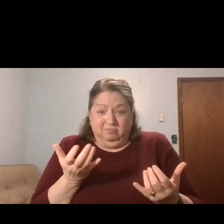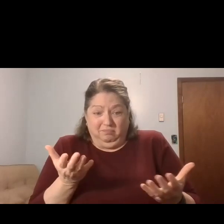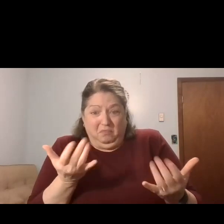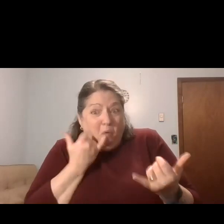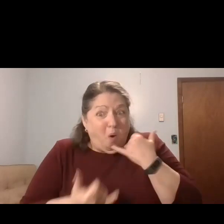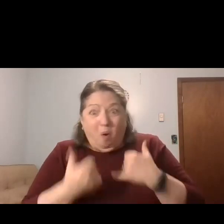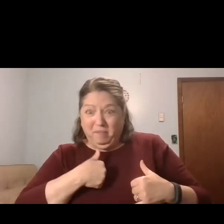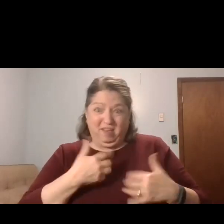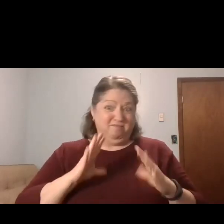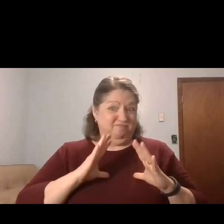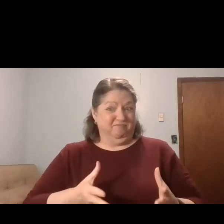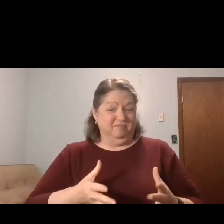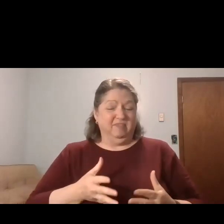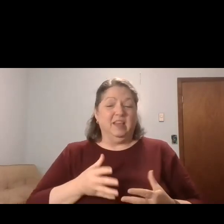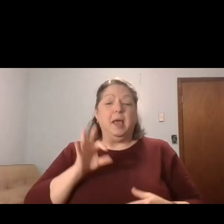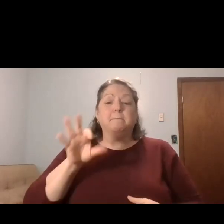Jay,